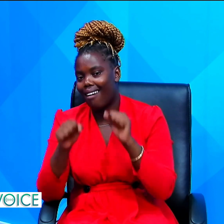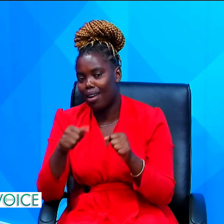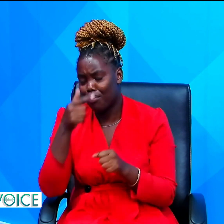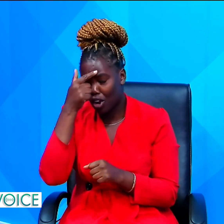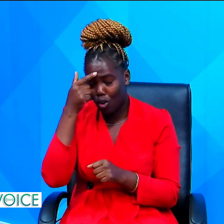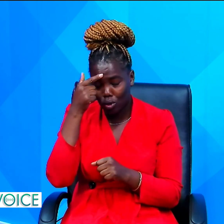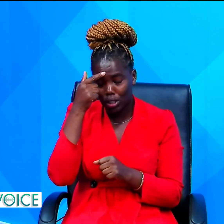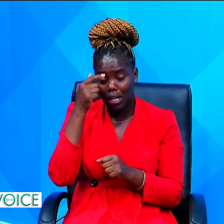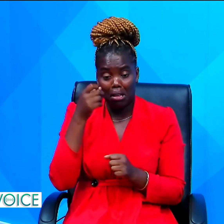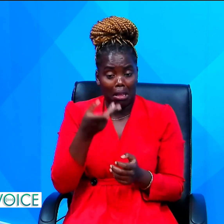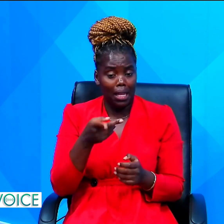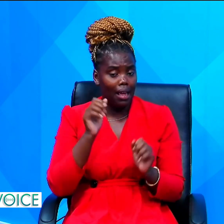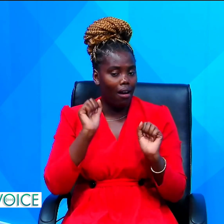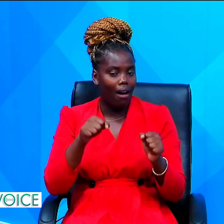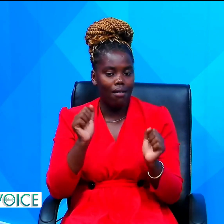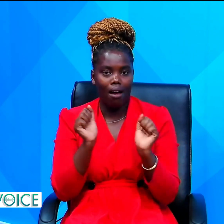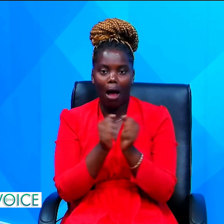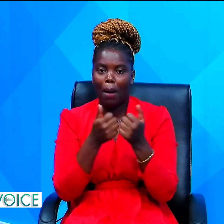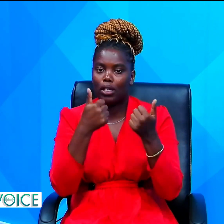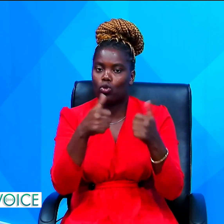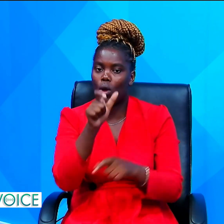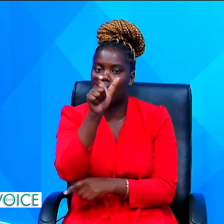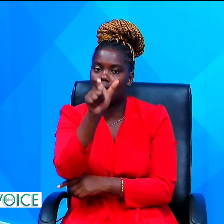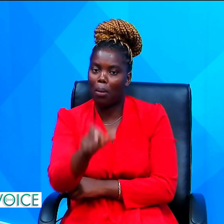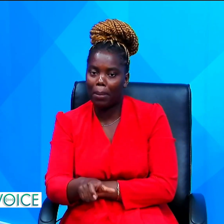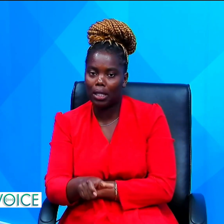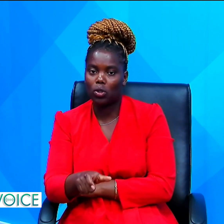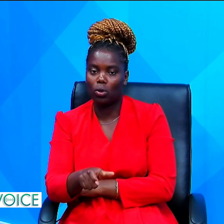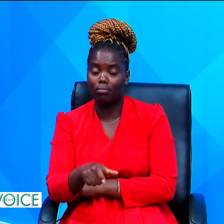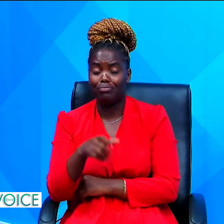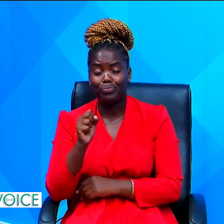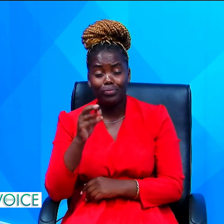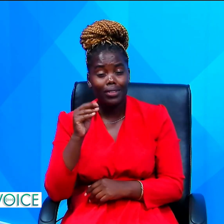dangerous. It can happen to anyone. And remember,